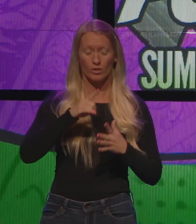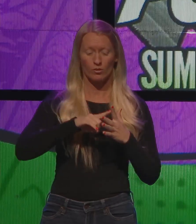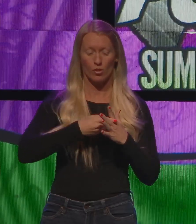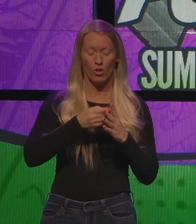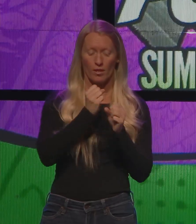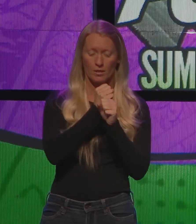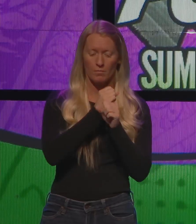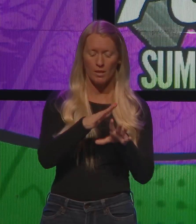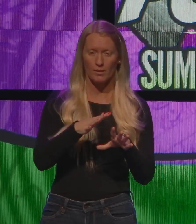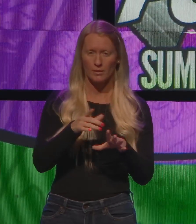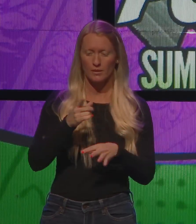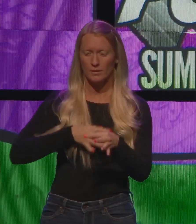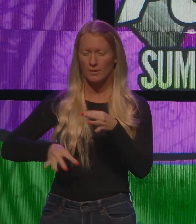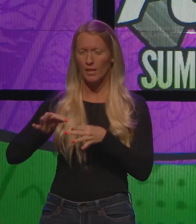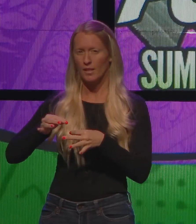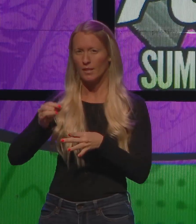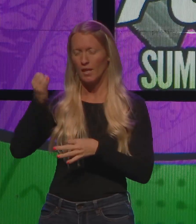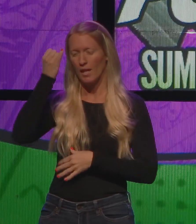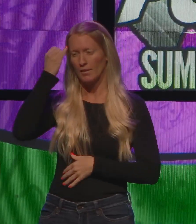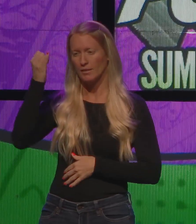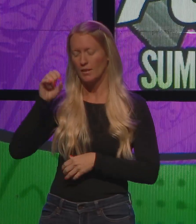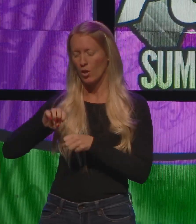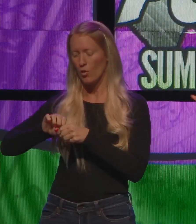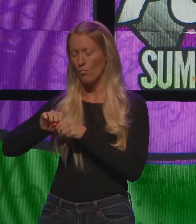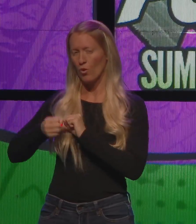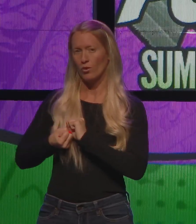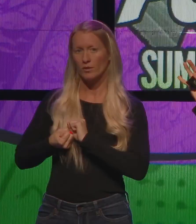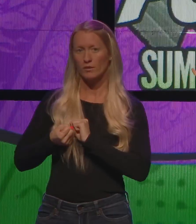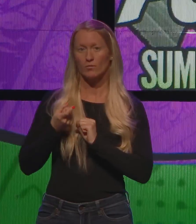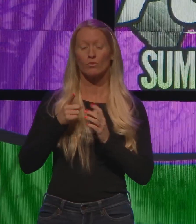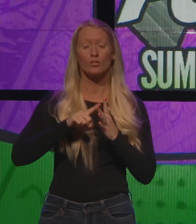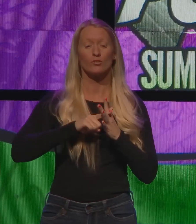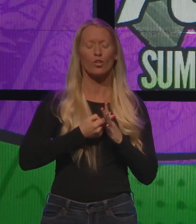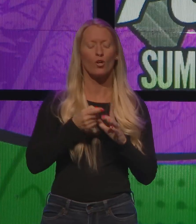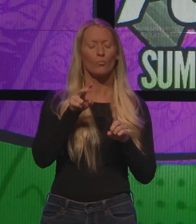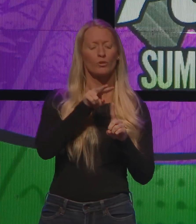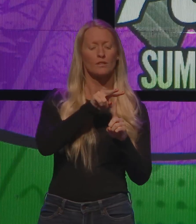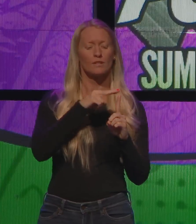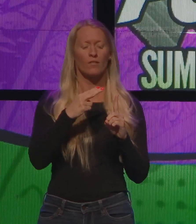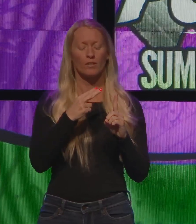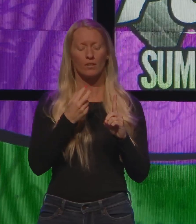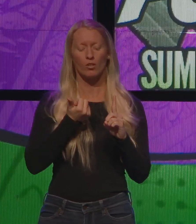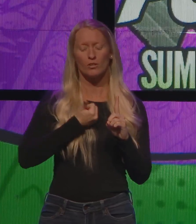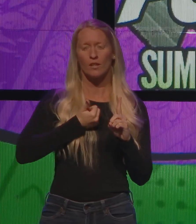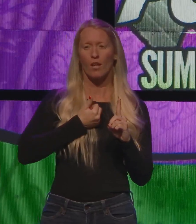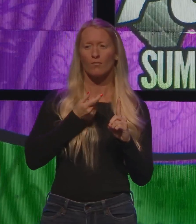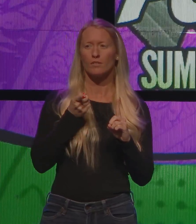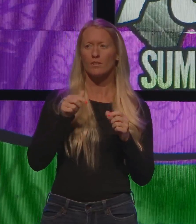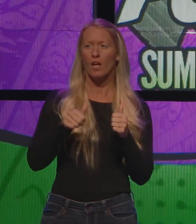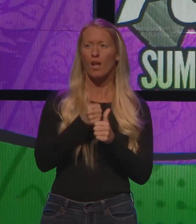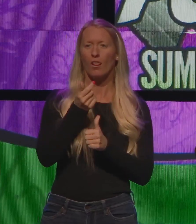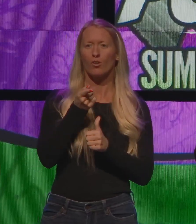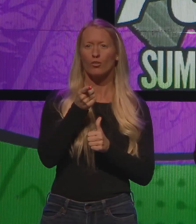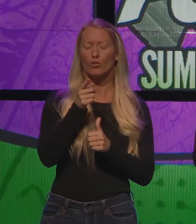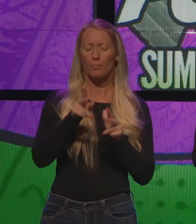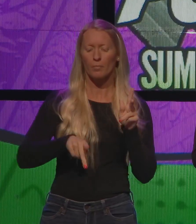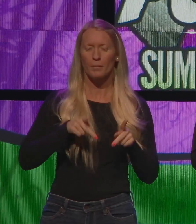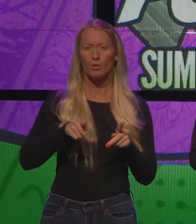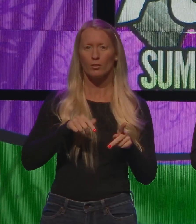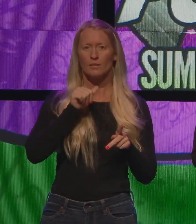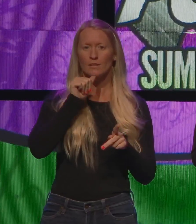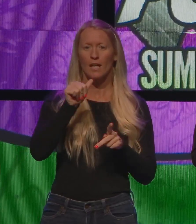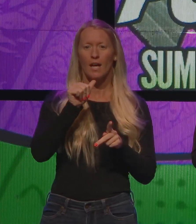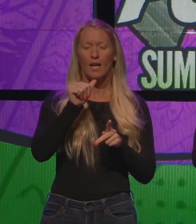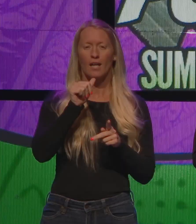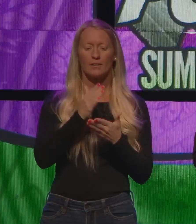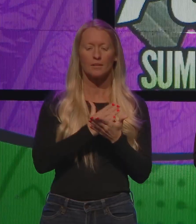of brokenness, we start to see ourselves and we start to see others not as something that needs to be fixed, but as mysteries to